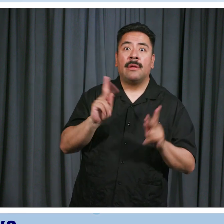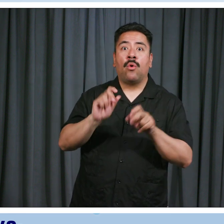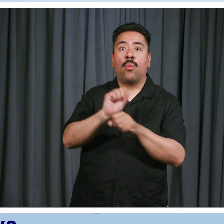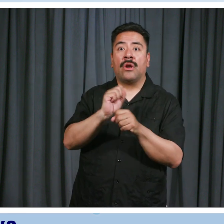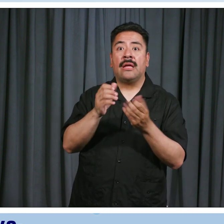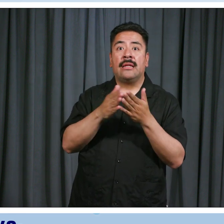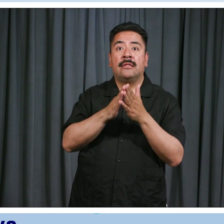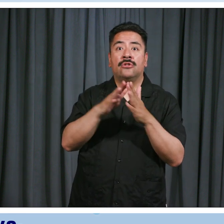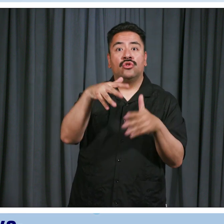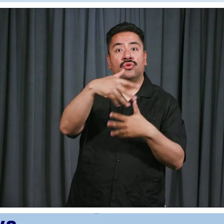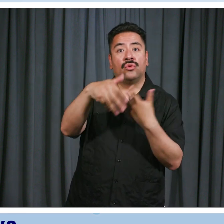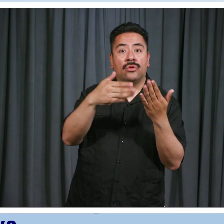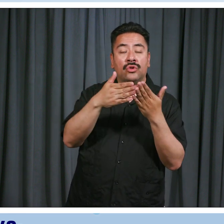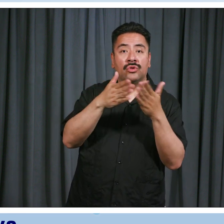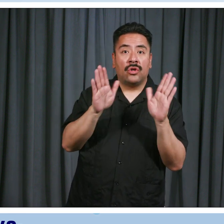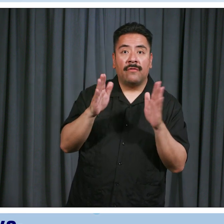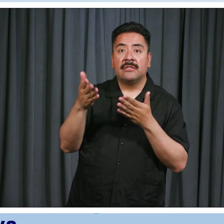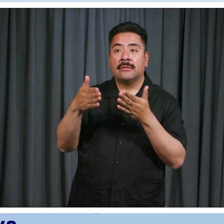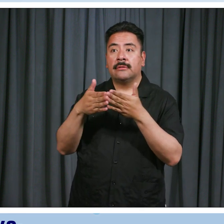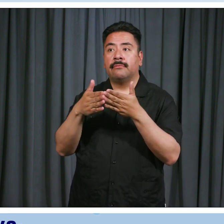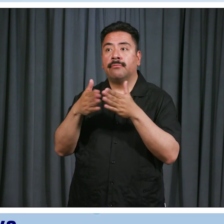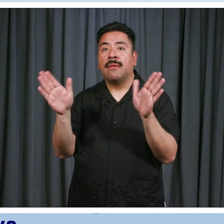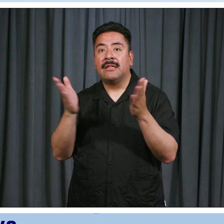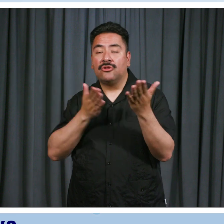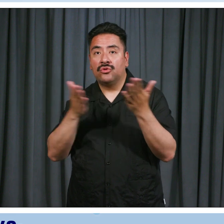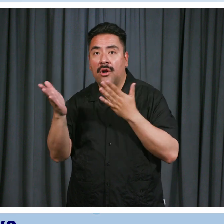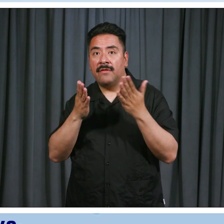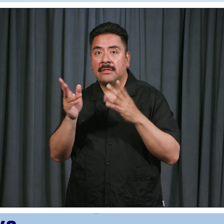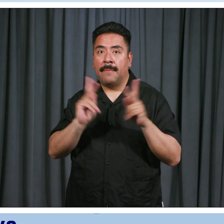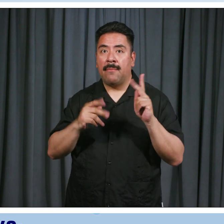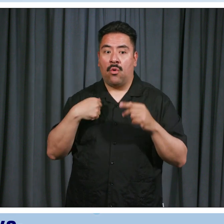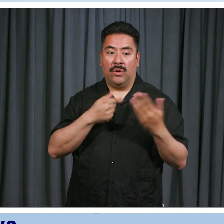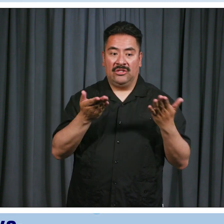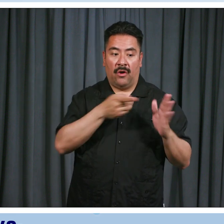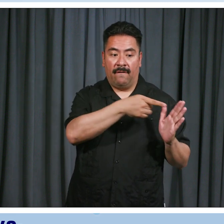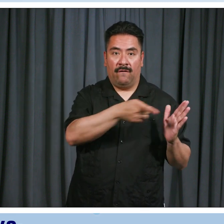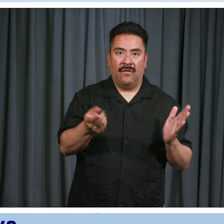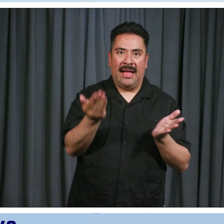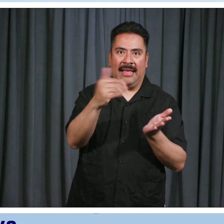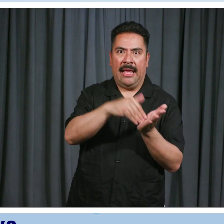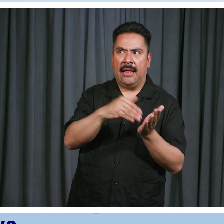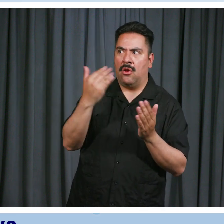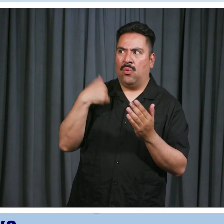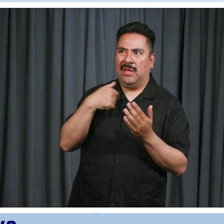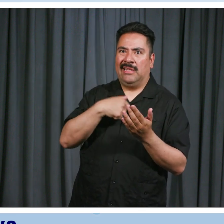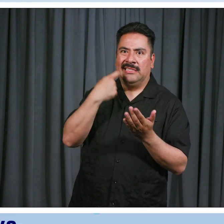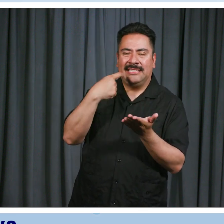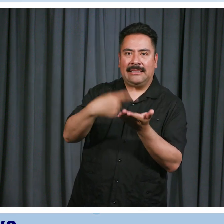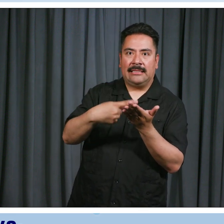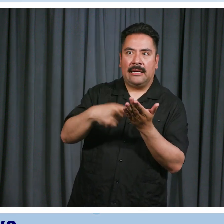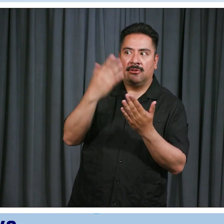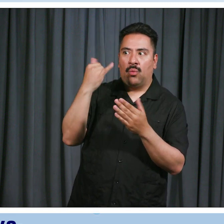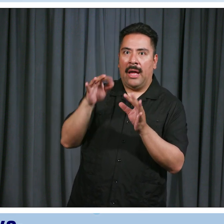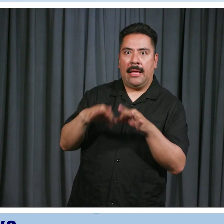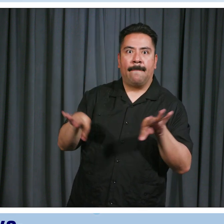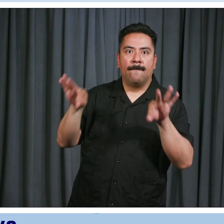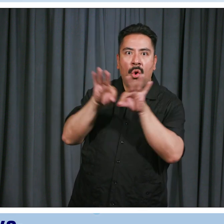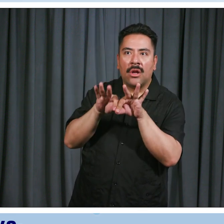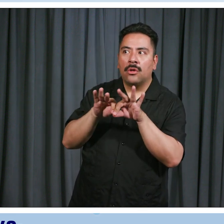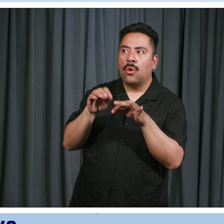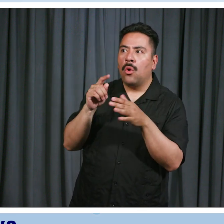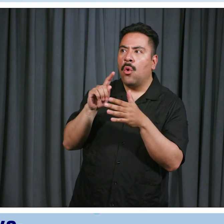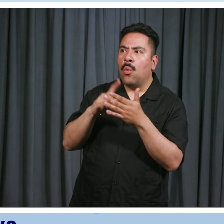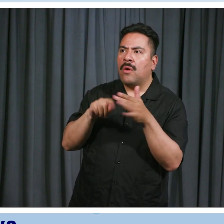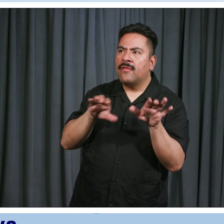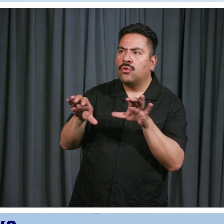in public service, and then to the people we serve. Because again, we just talked about why is it so important. What do we have to do